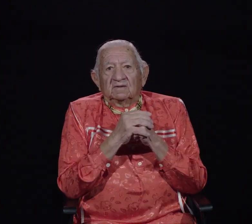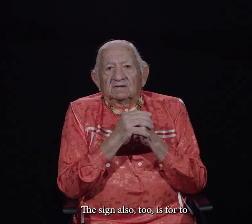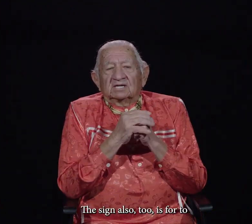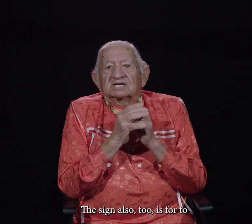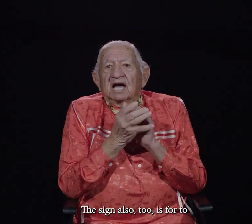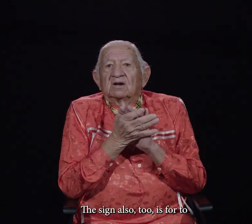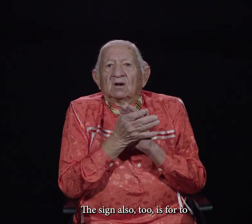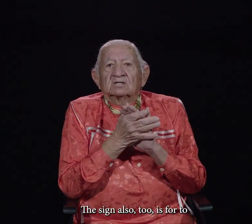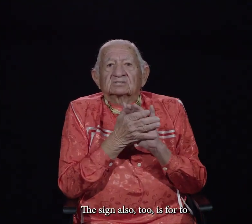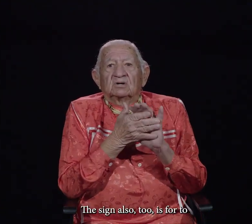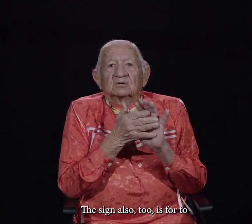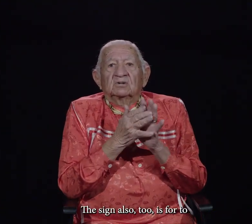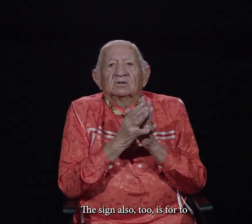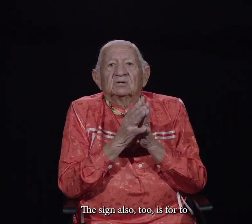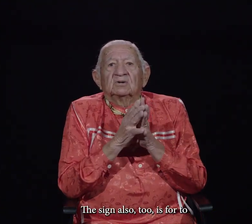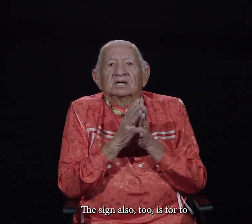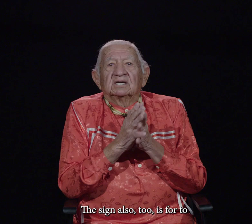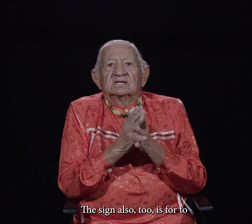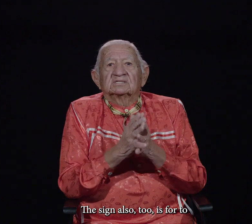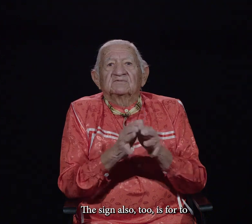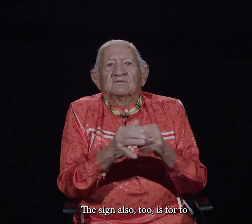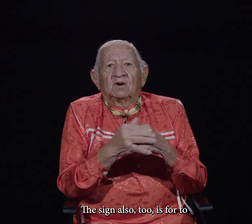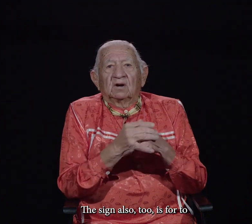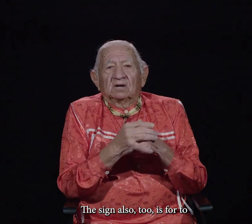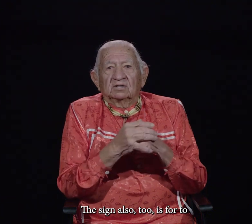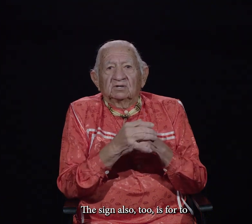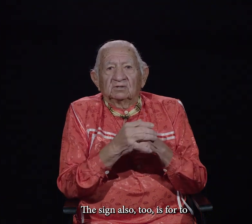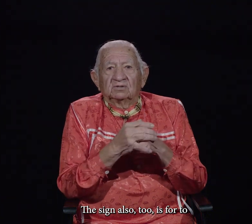The sign also, too, is for to